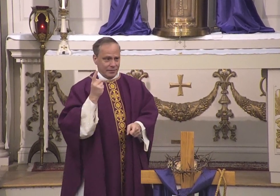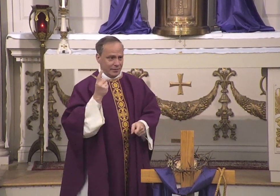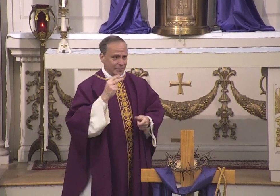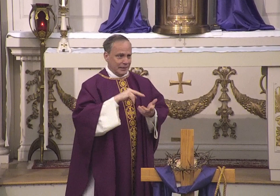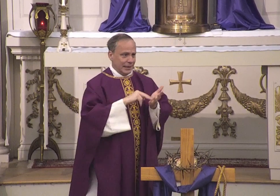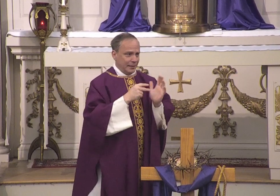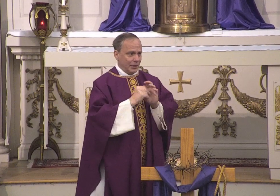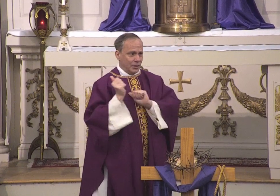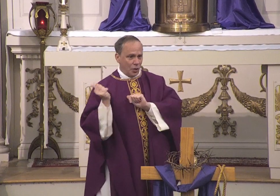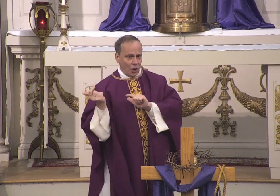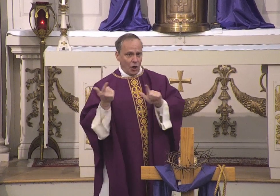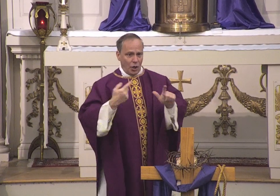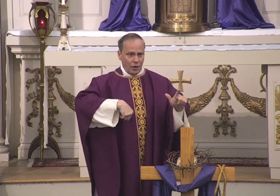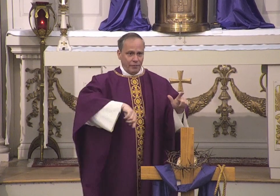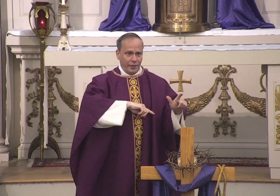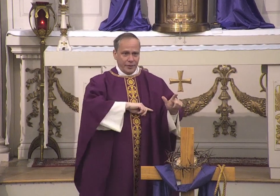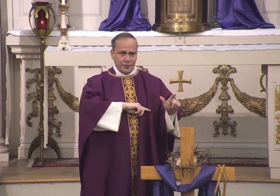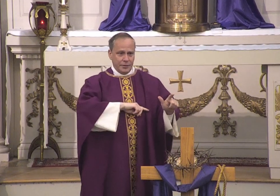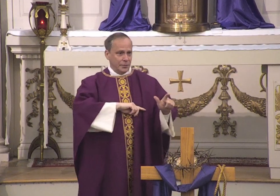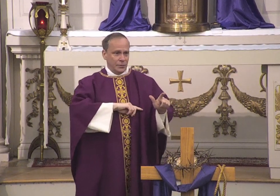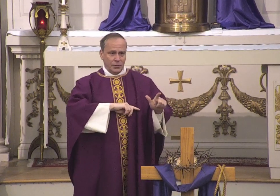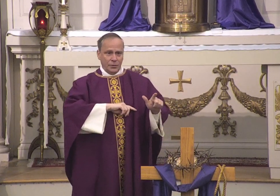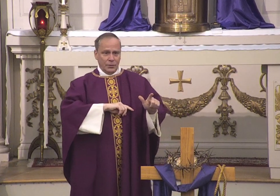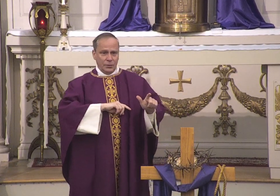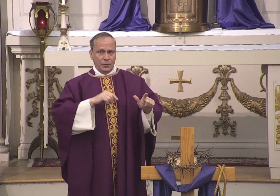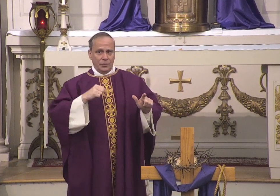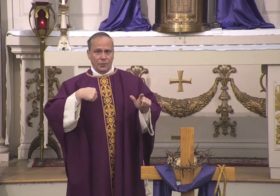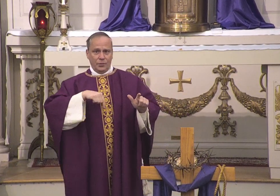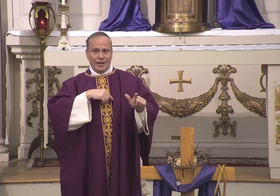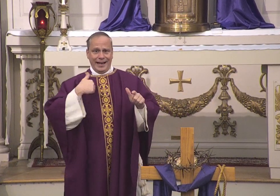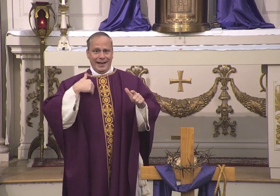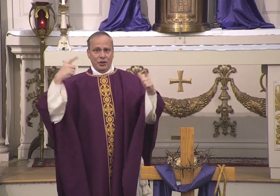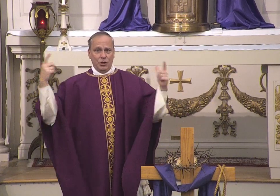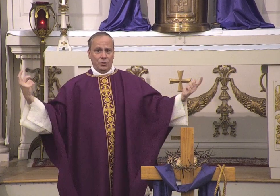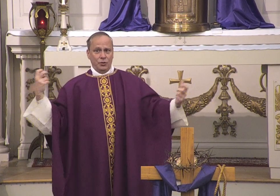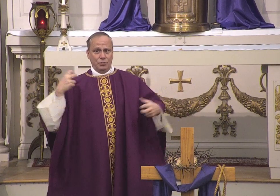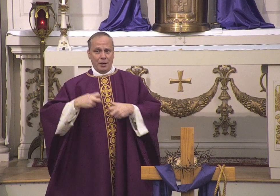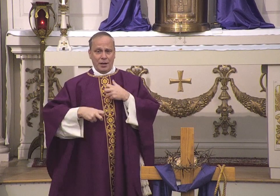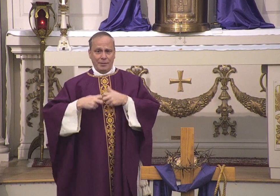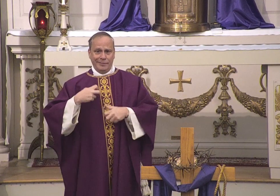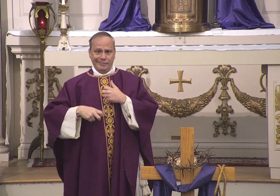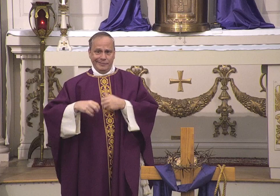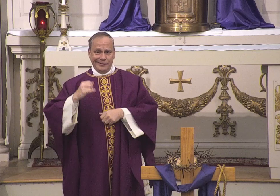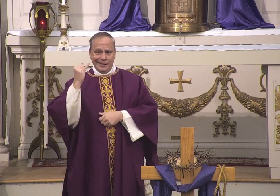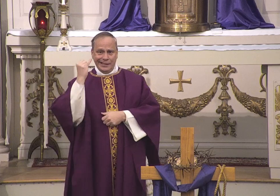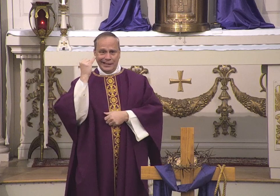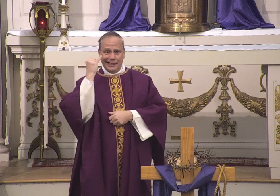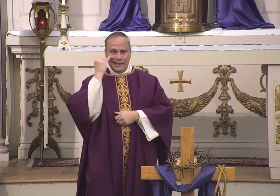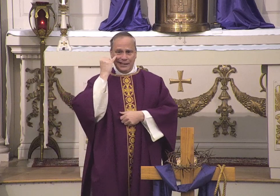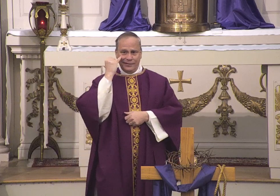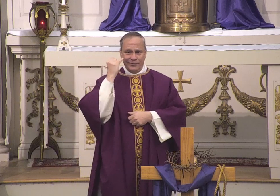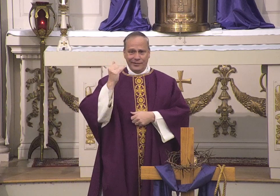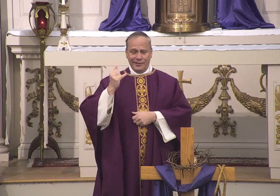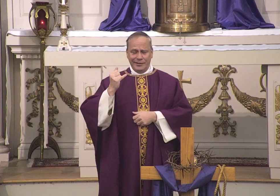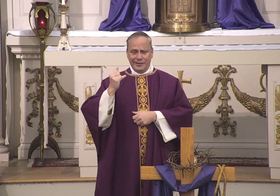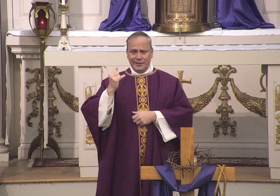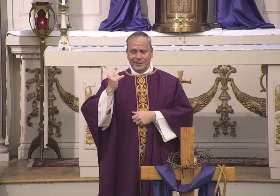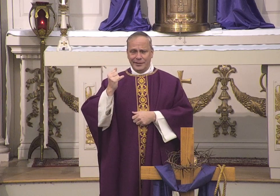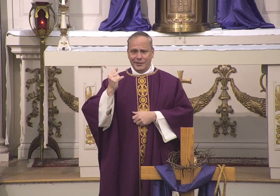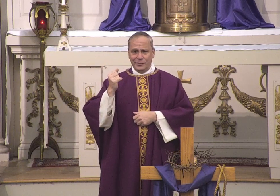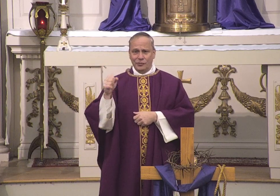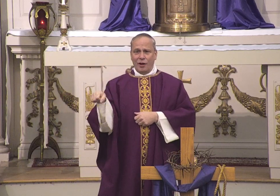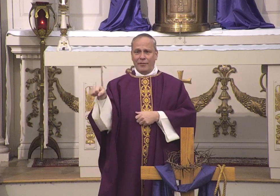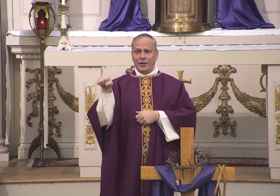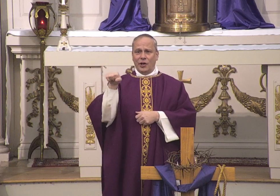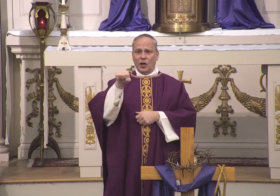So that seems more strict, right? Saying don't be angry compared with don't kill. And that means that we would have a huge